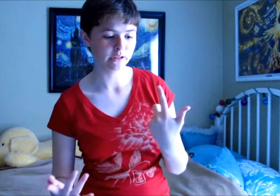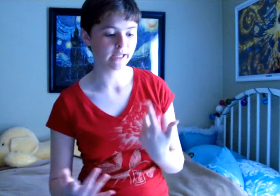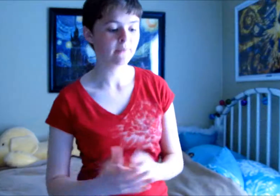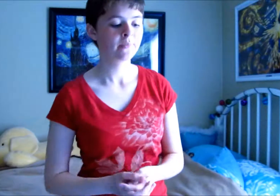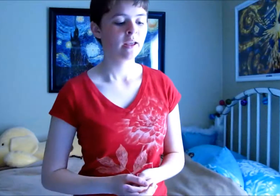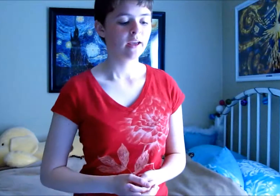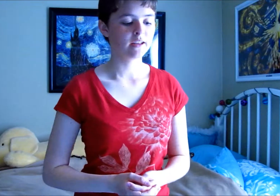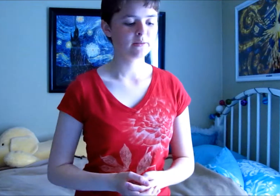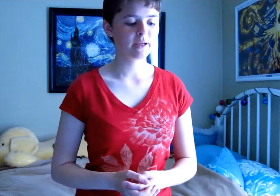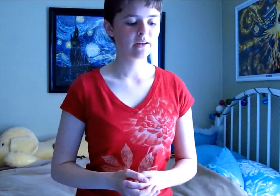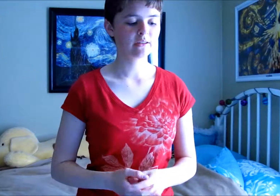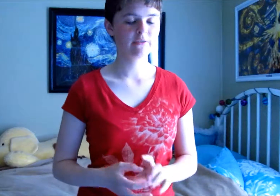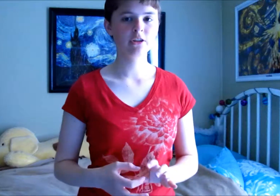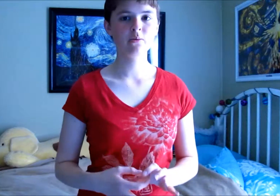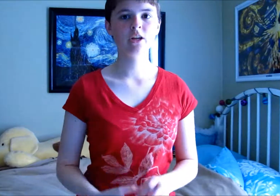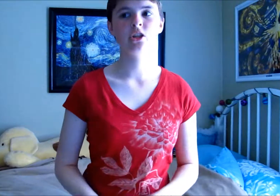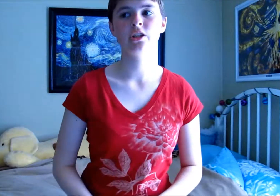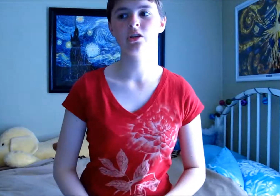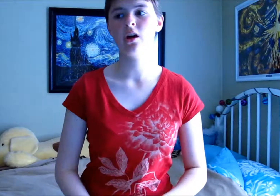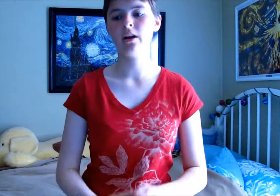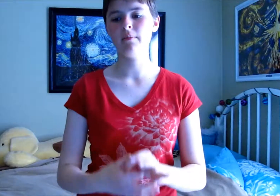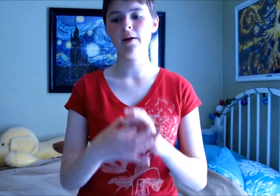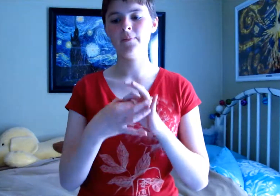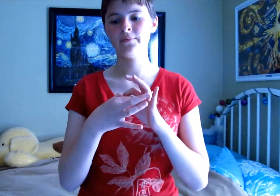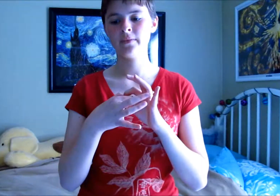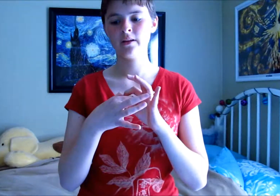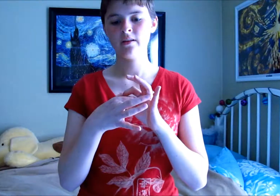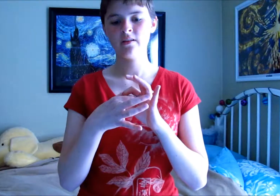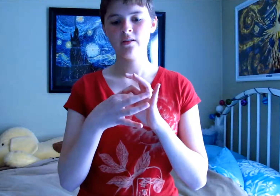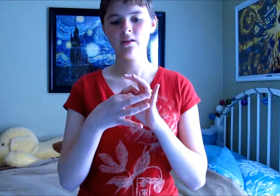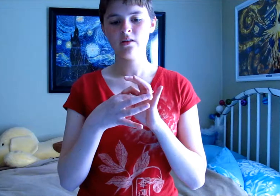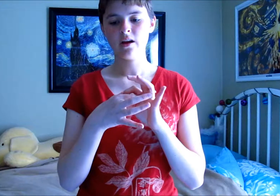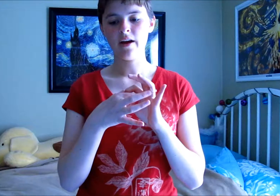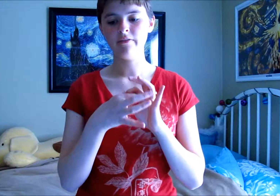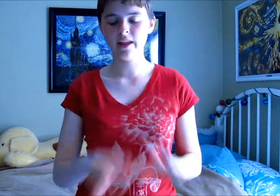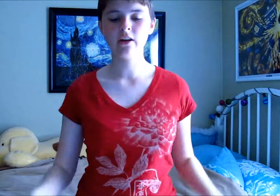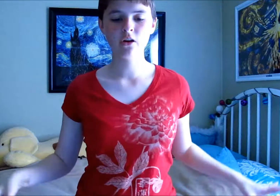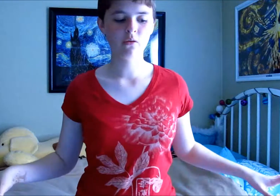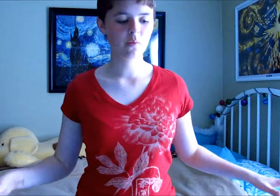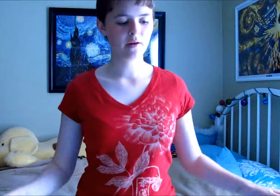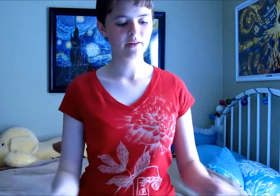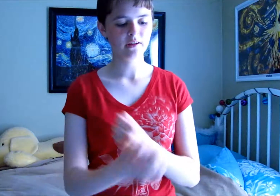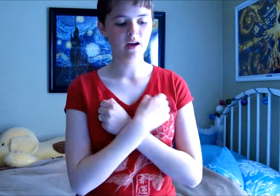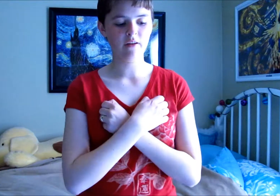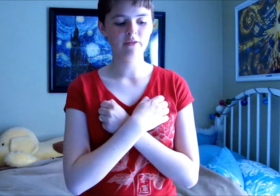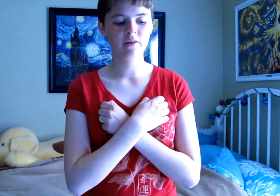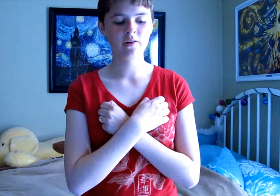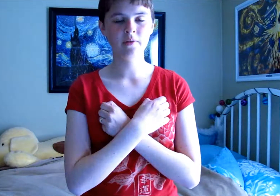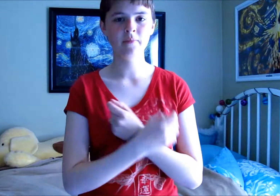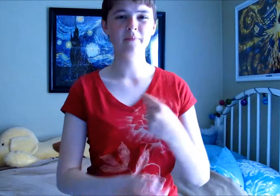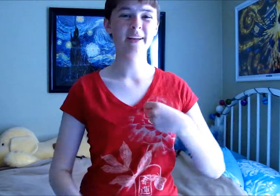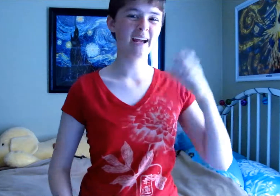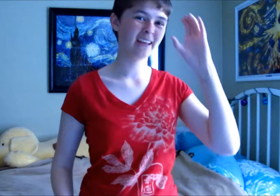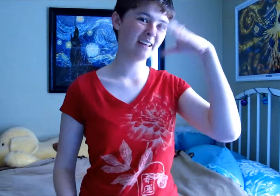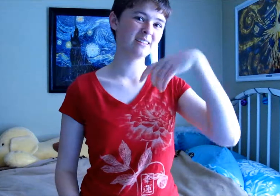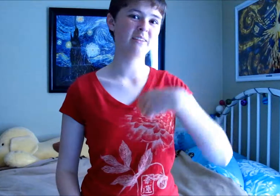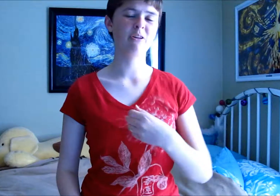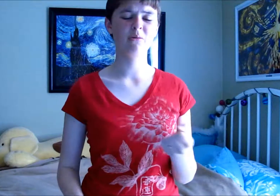losing is because the first one she's talking about I've let go of the love, but I guess I've